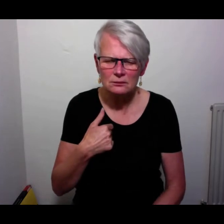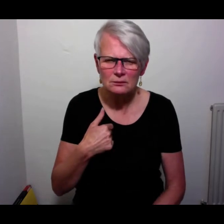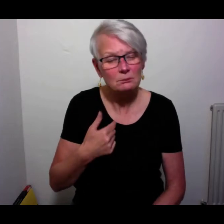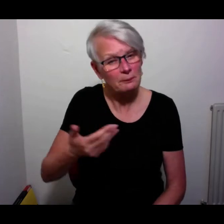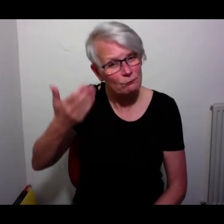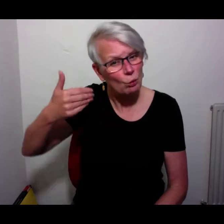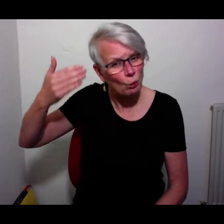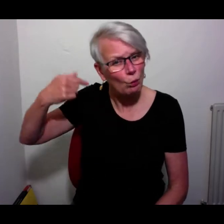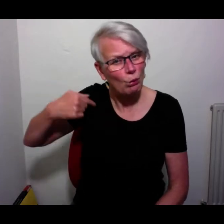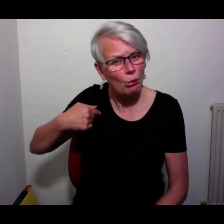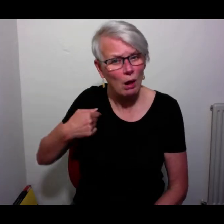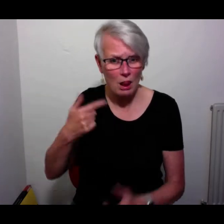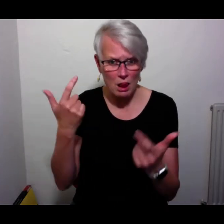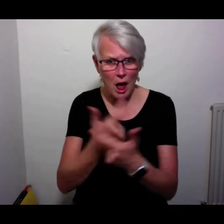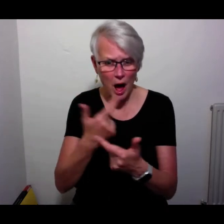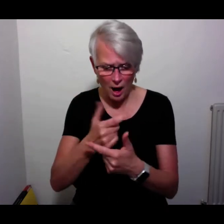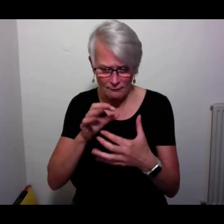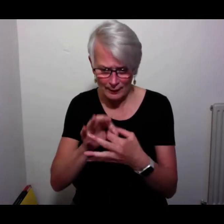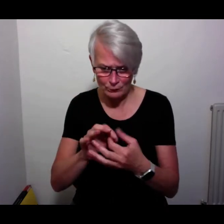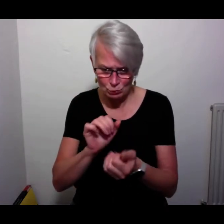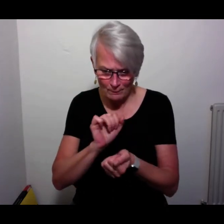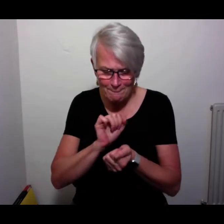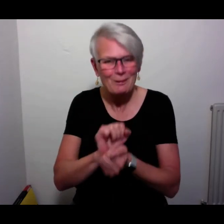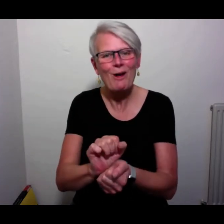Before, laughing was about belonging.